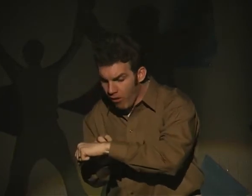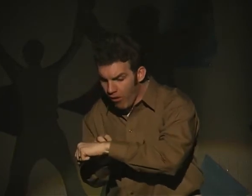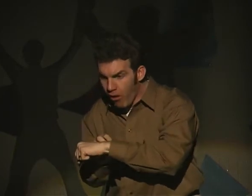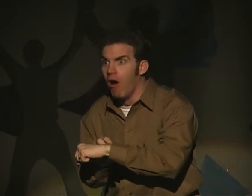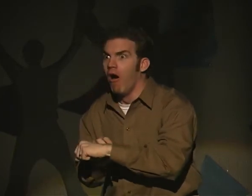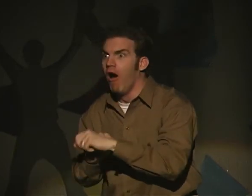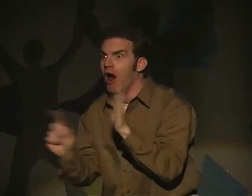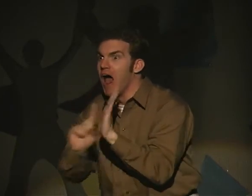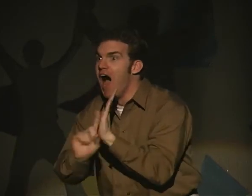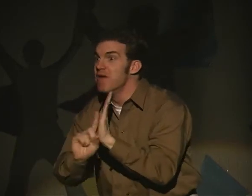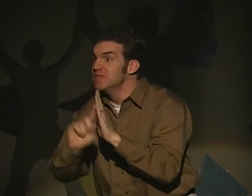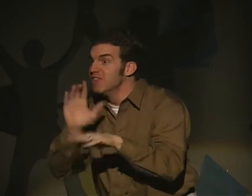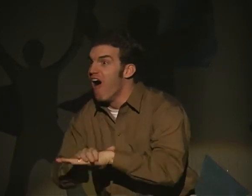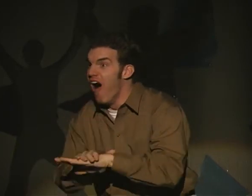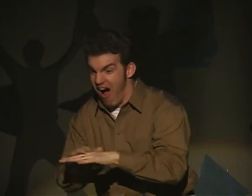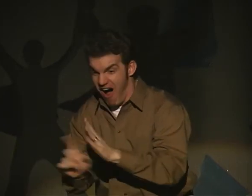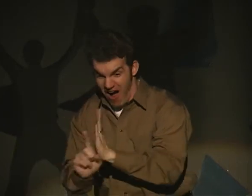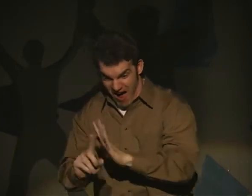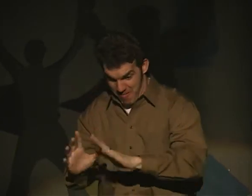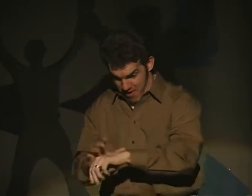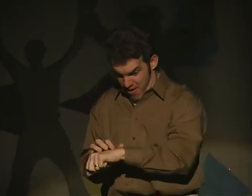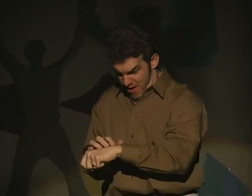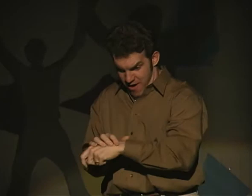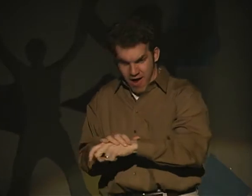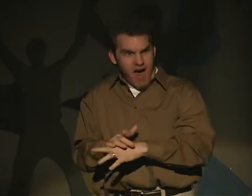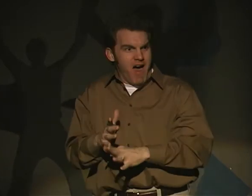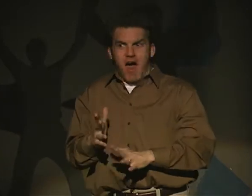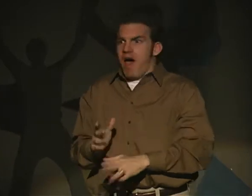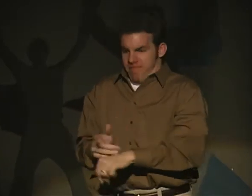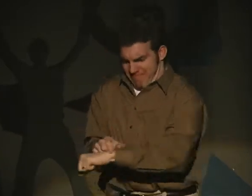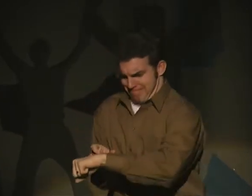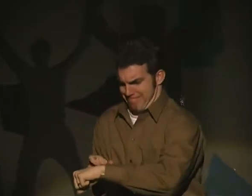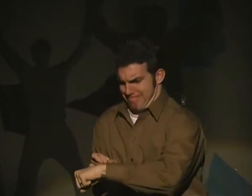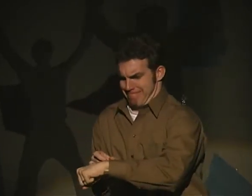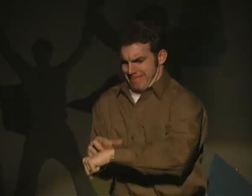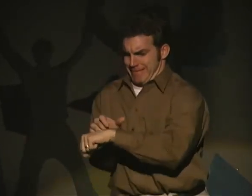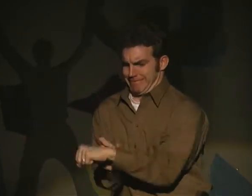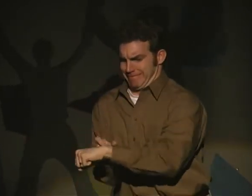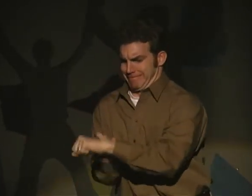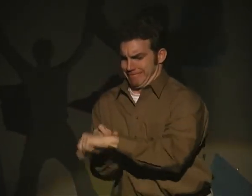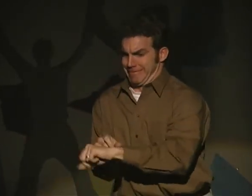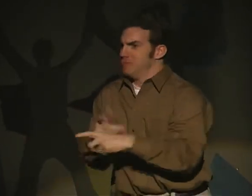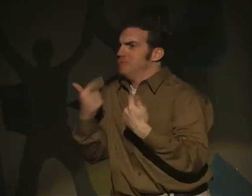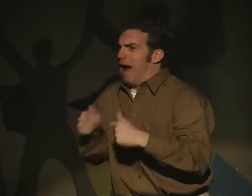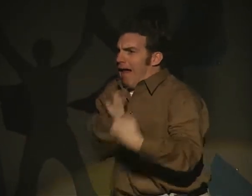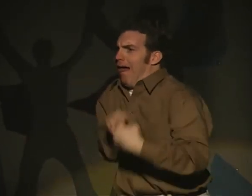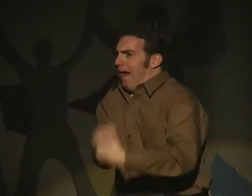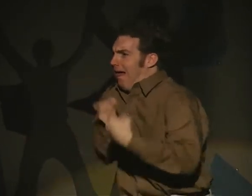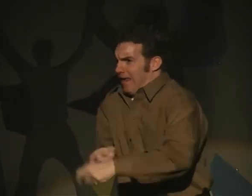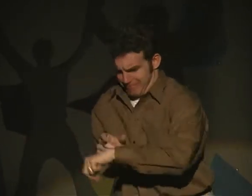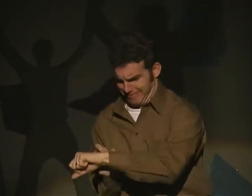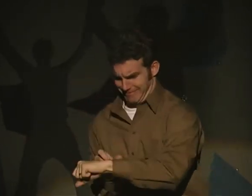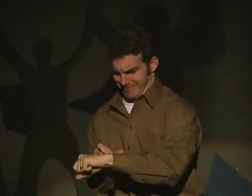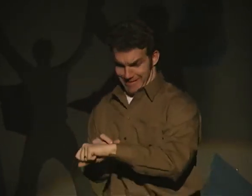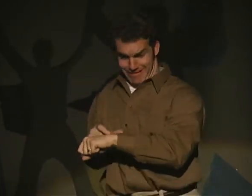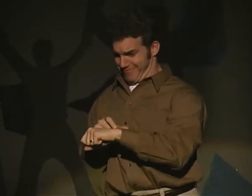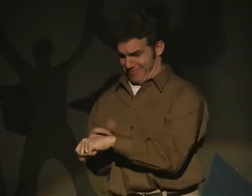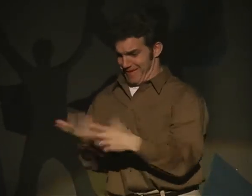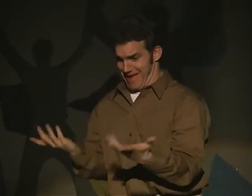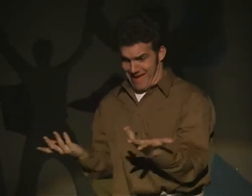light flashing on it. Oh, my gosh, the alarm's going off. You got to be kidding me. And I tried to get it off. I struggled. I couldn't get the alarm